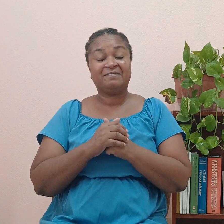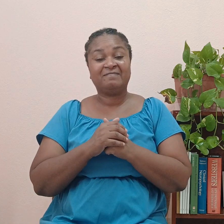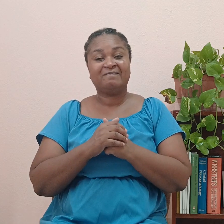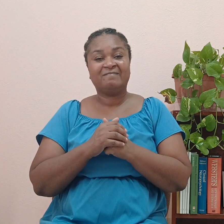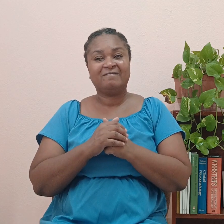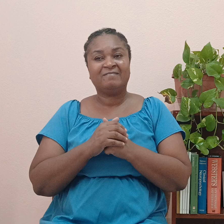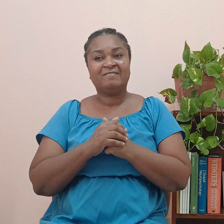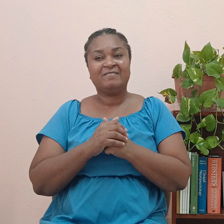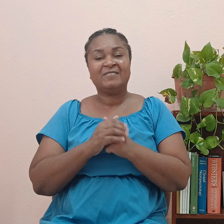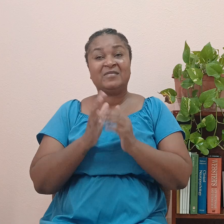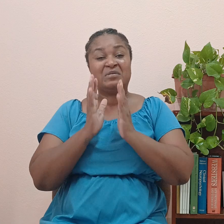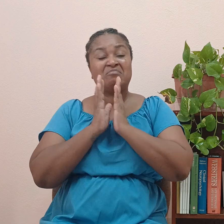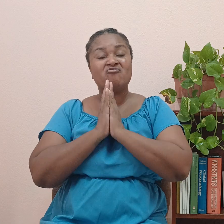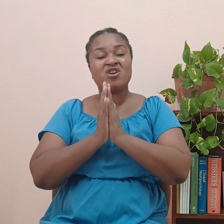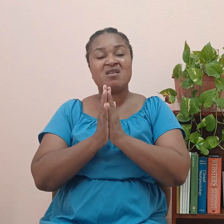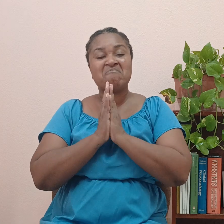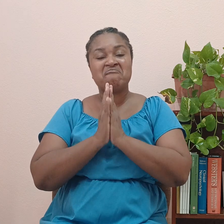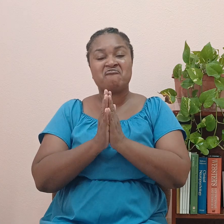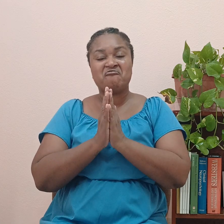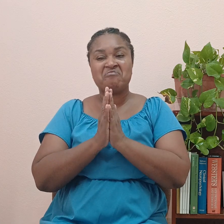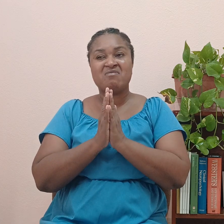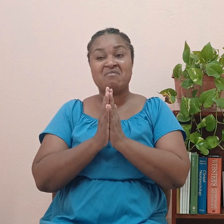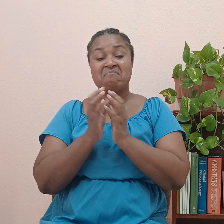Pray several times during each day.